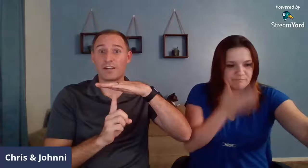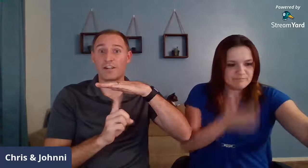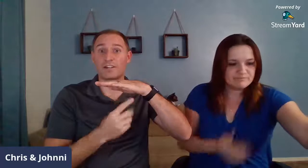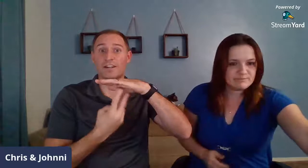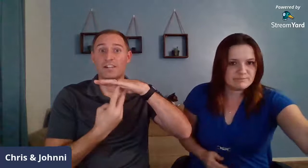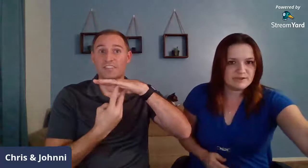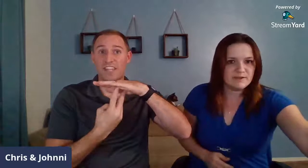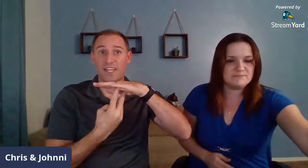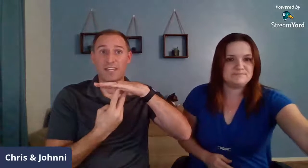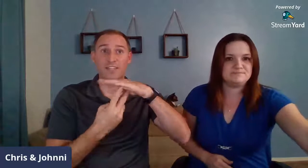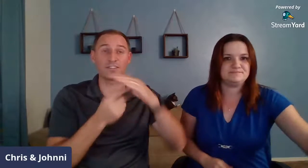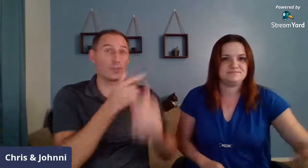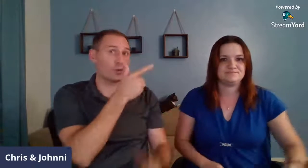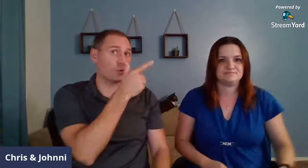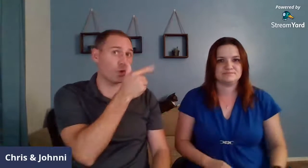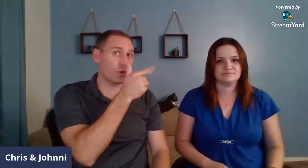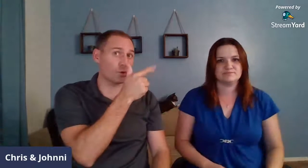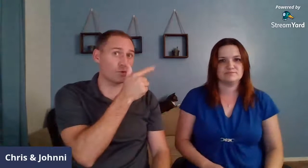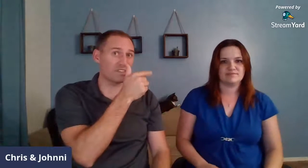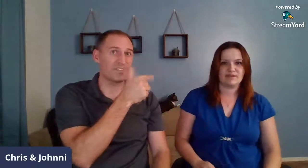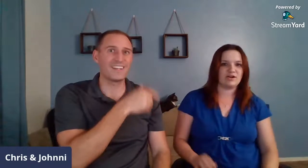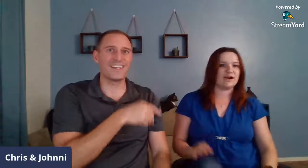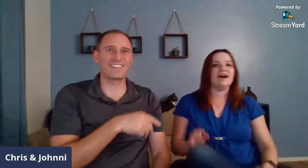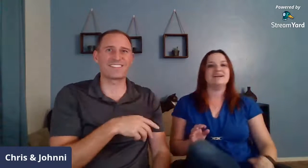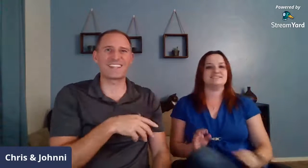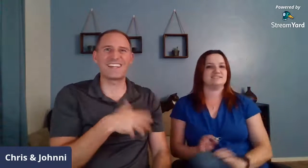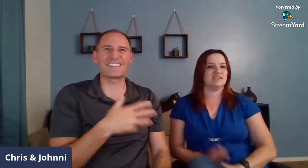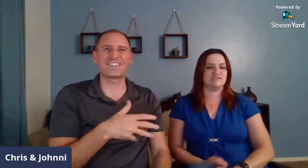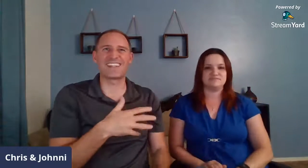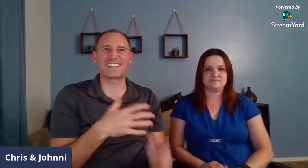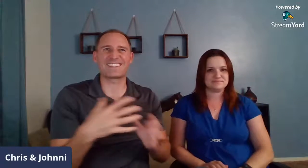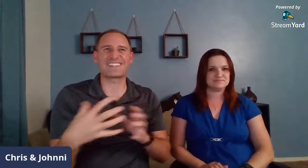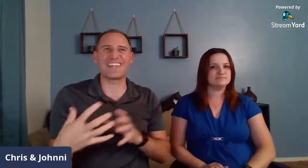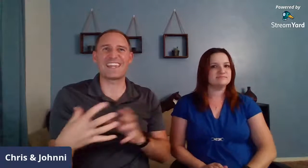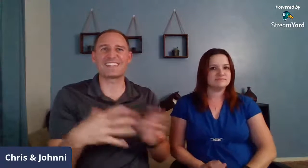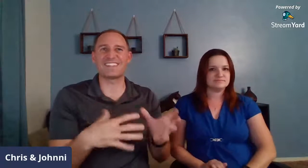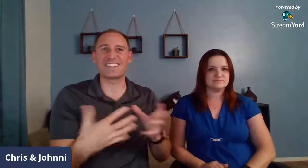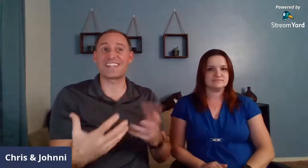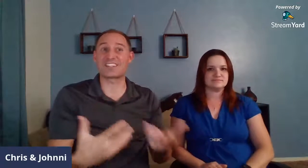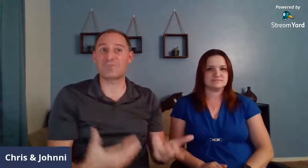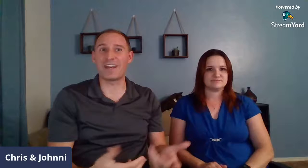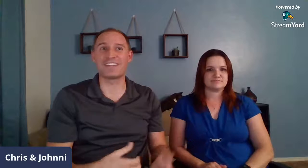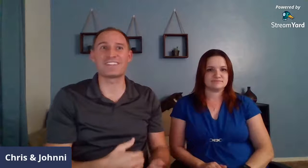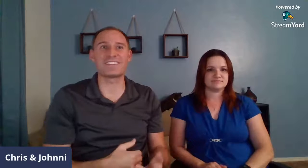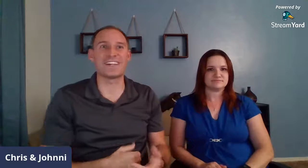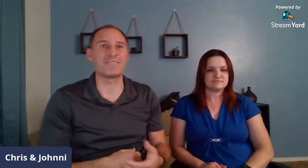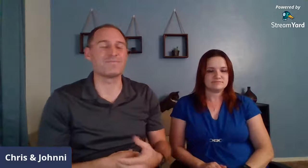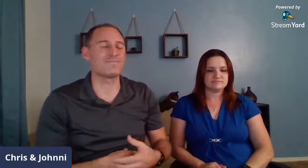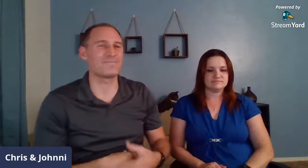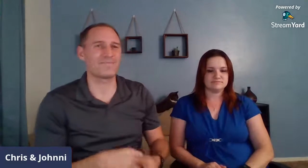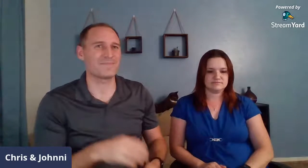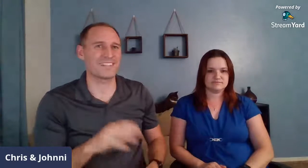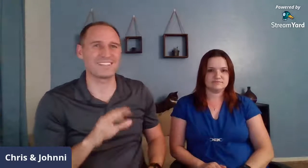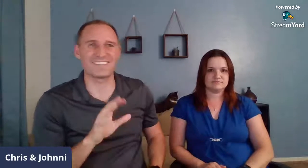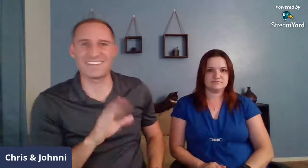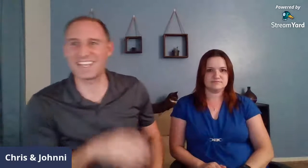underwear, understand, who knows. All And there's like kinds of lots of stuff. like ASL English puns, but